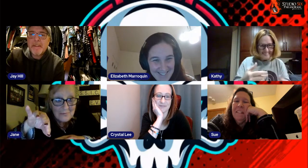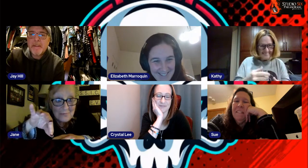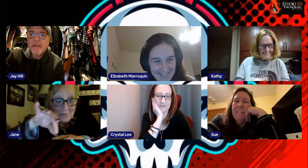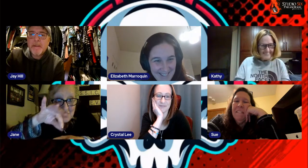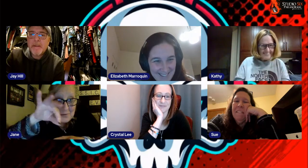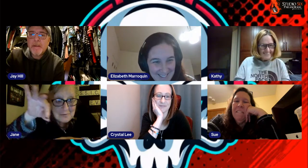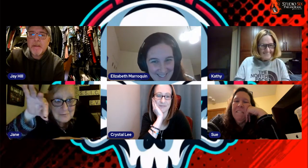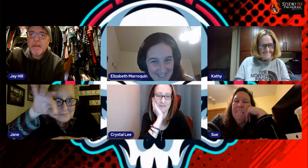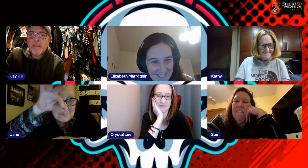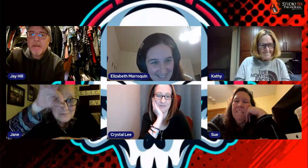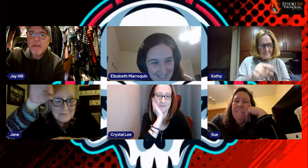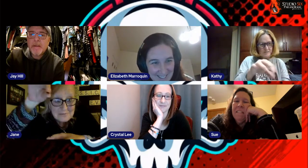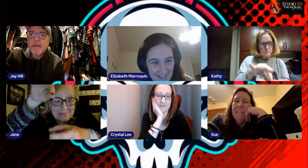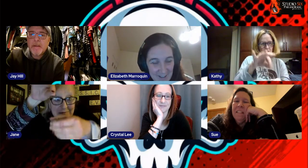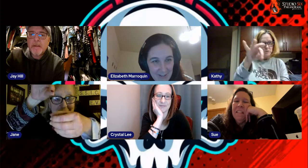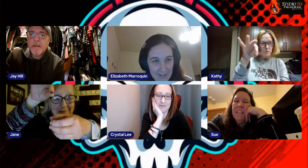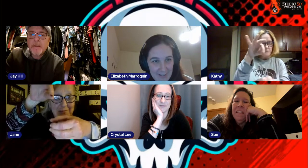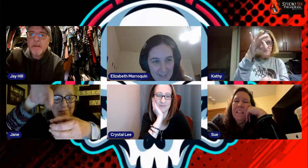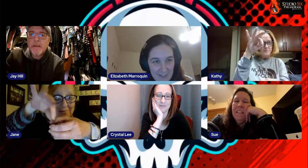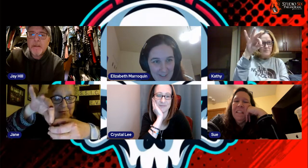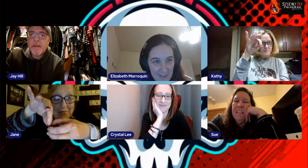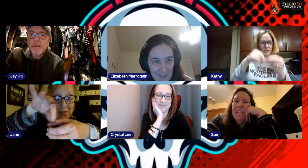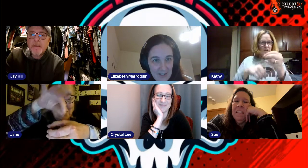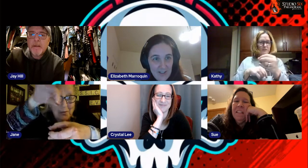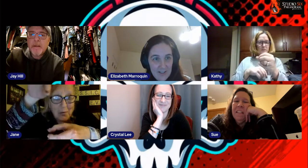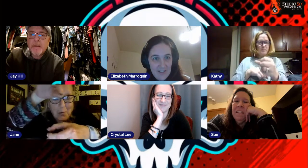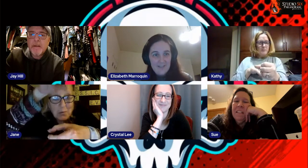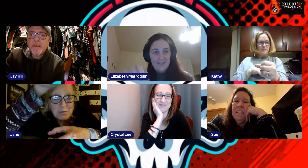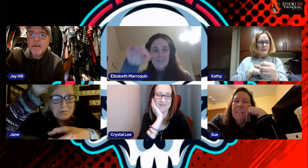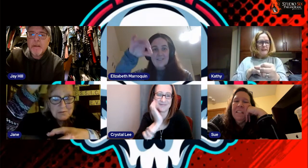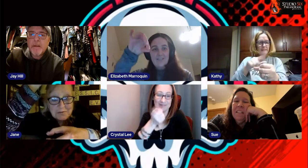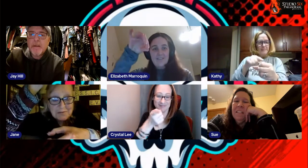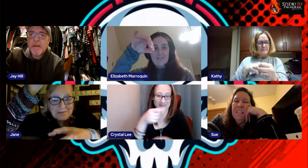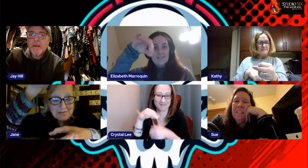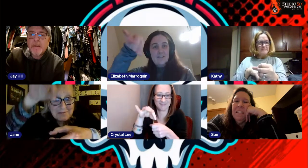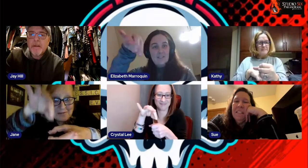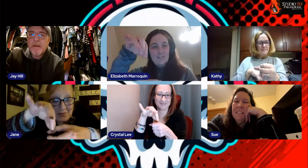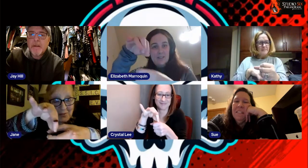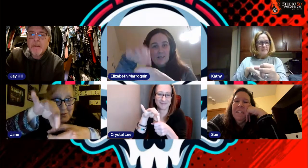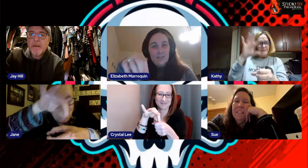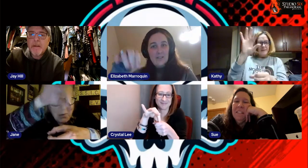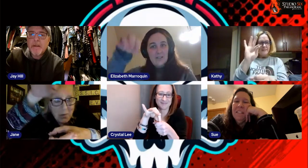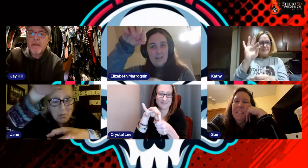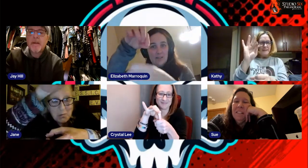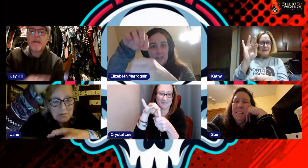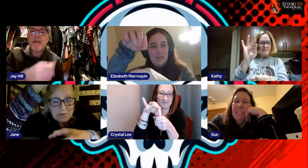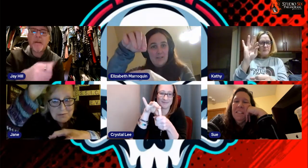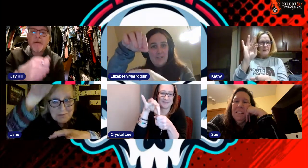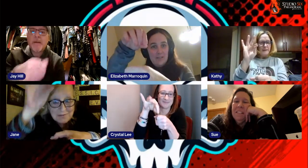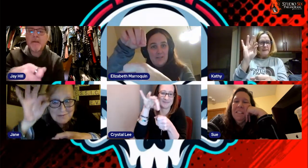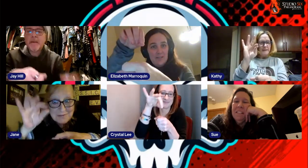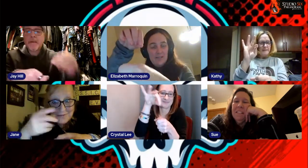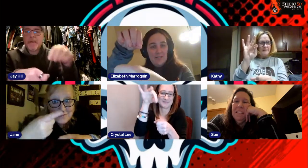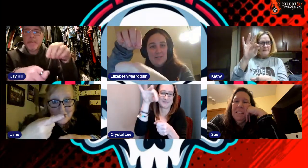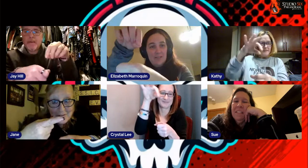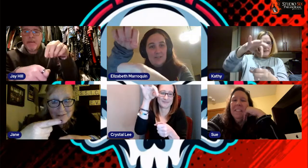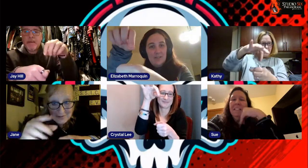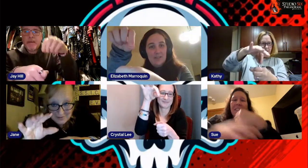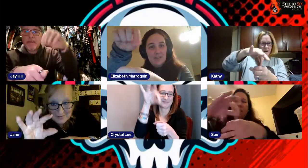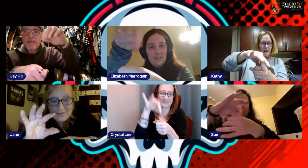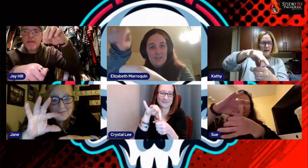Mm-hmm. Oh, yeah. That spiritual. So you're putting your hand like this, and you're taking that